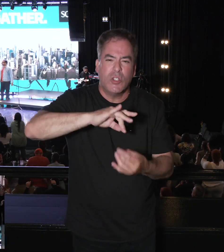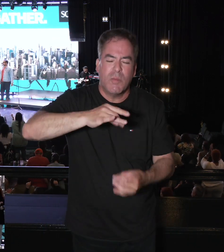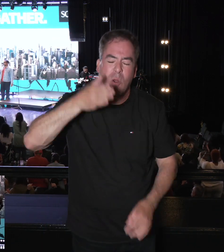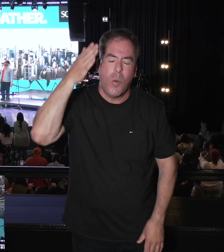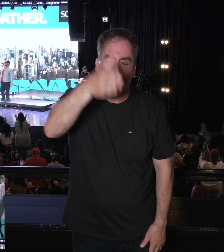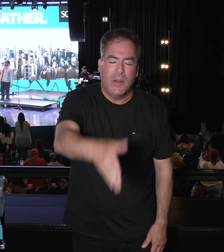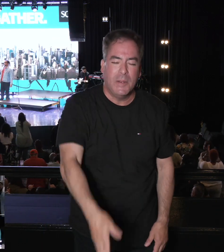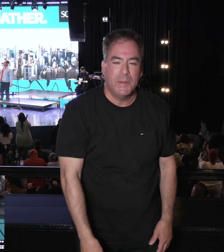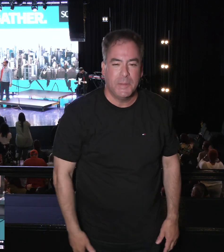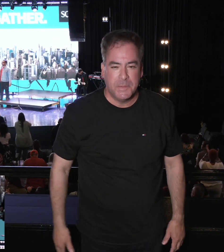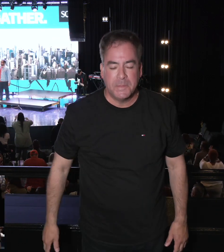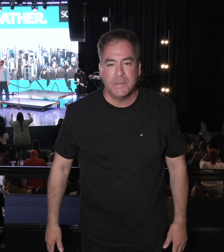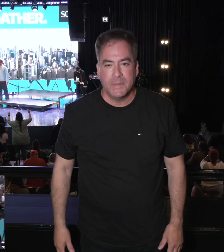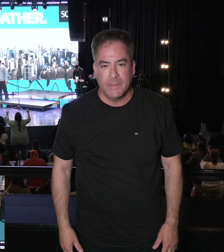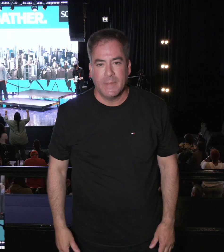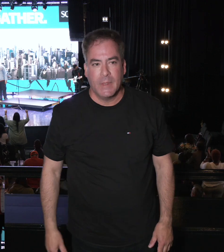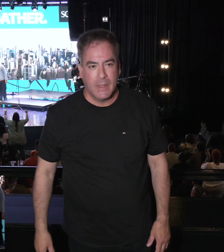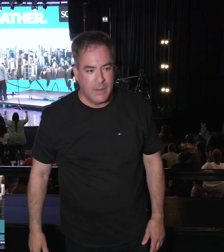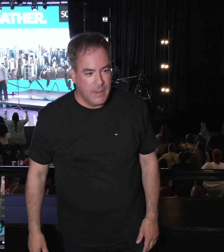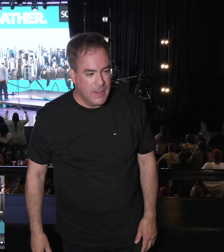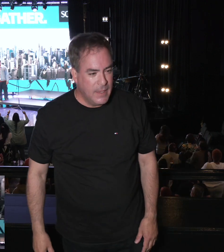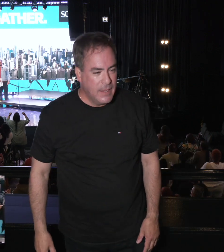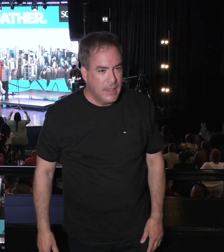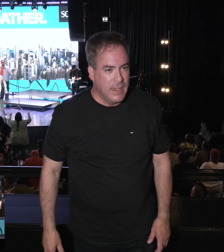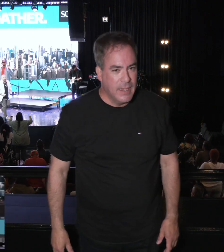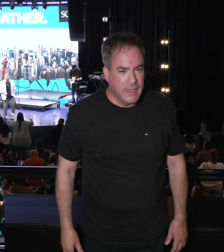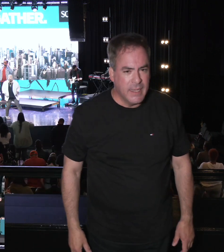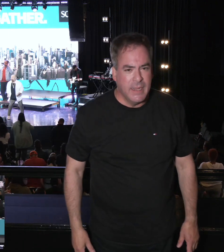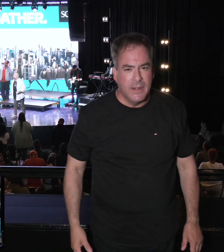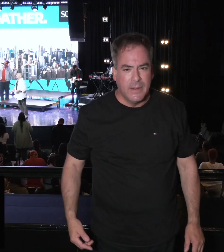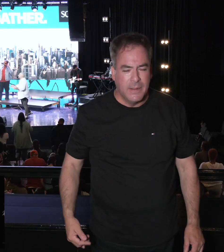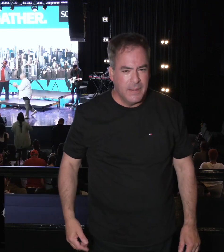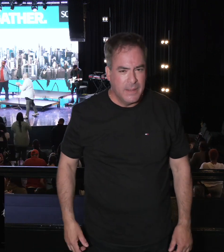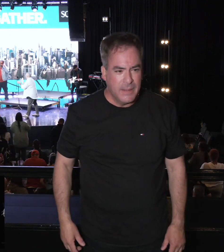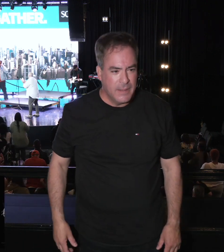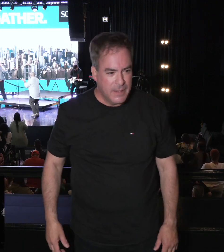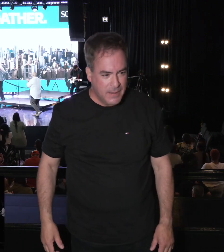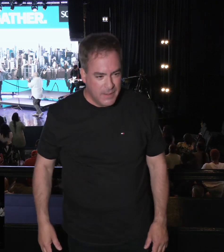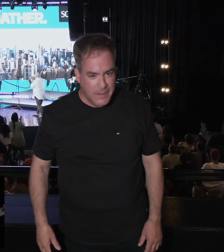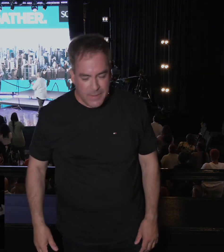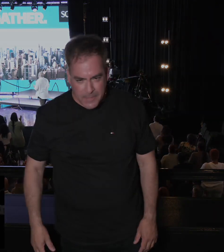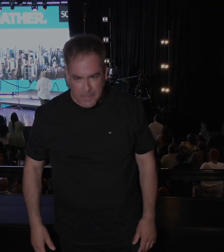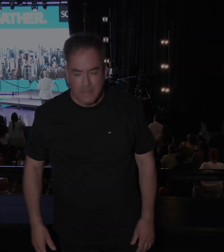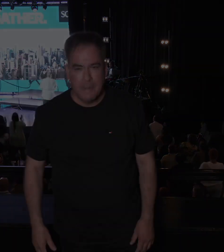do. God, I'm not leaving where I'm at. I'm waiting for you. Come on.